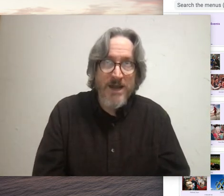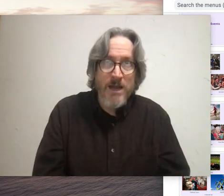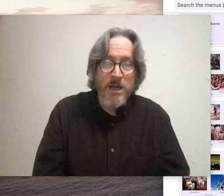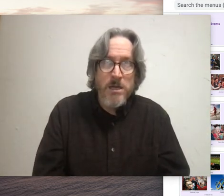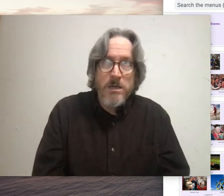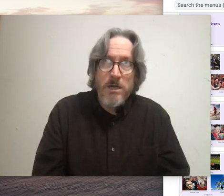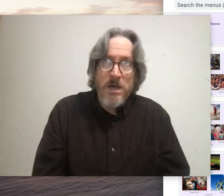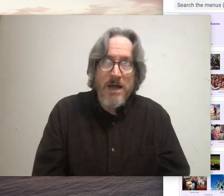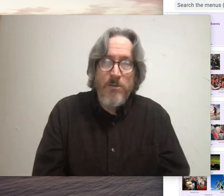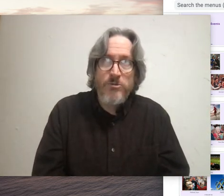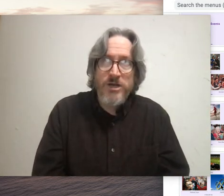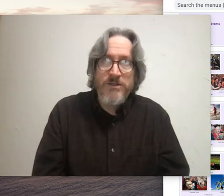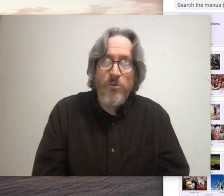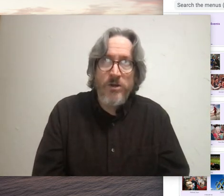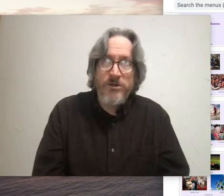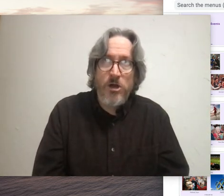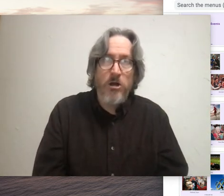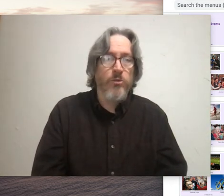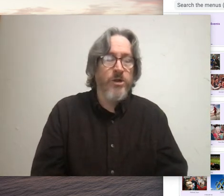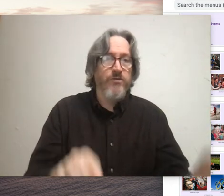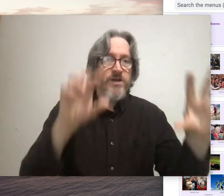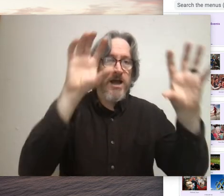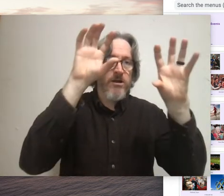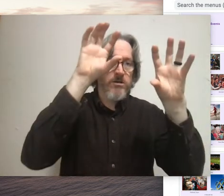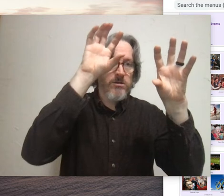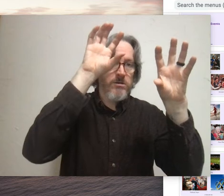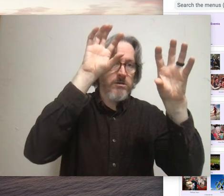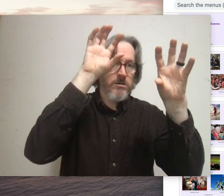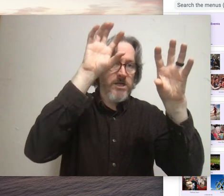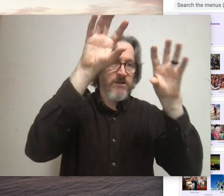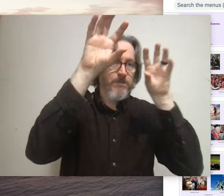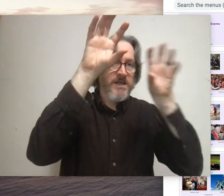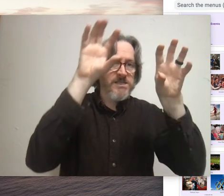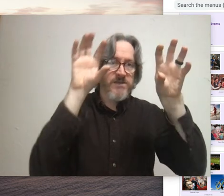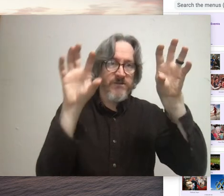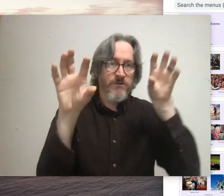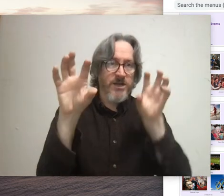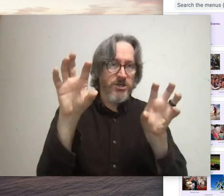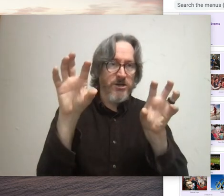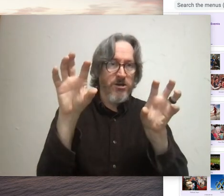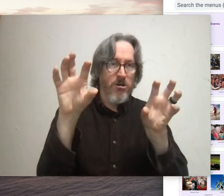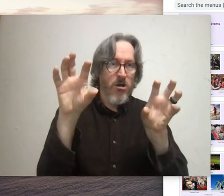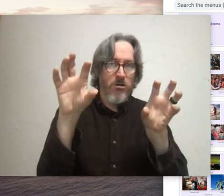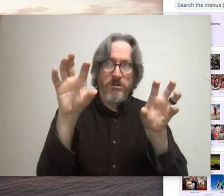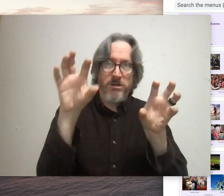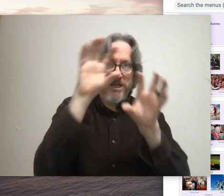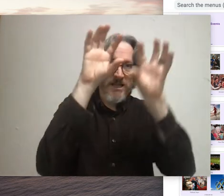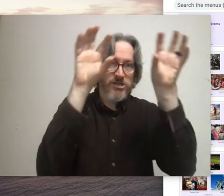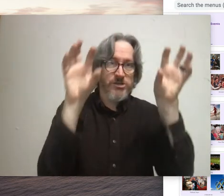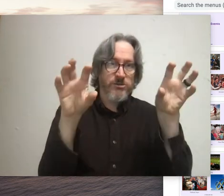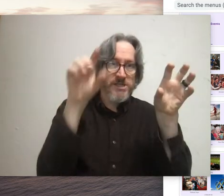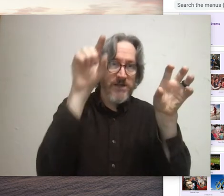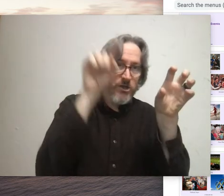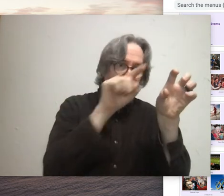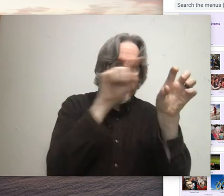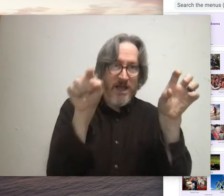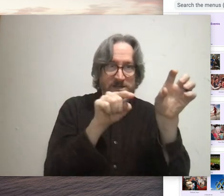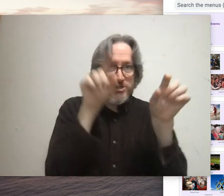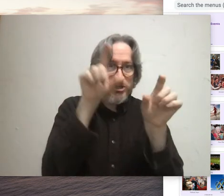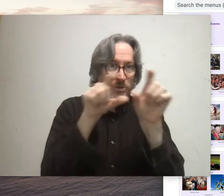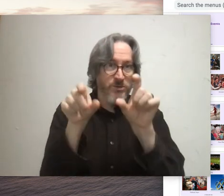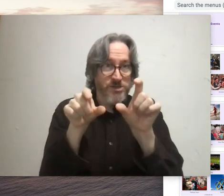Remember that I'm trying to think of what they're called when you've got in pieces of information all like in circles, and then you